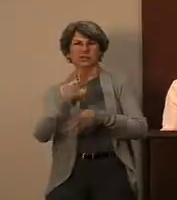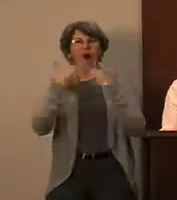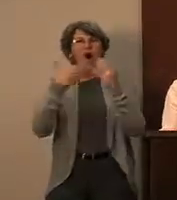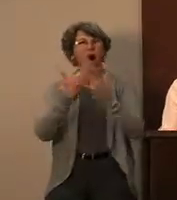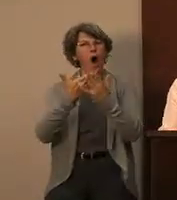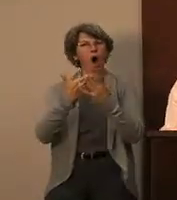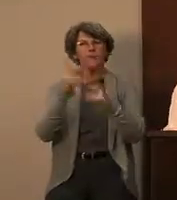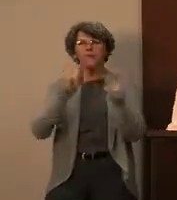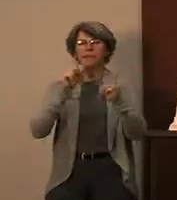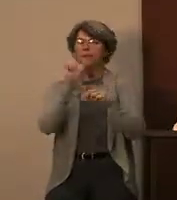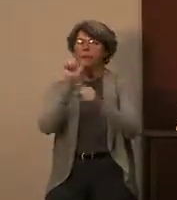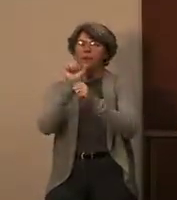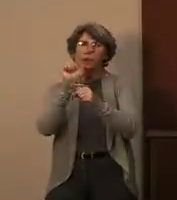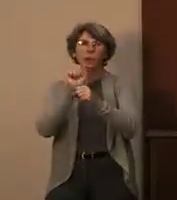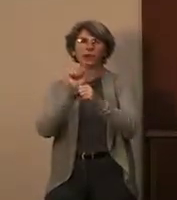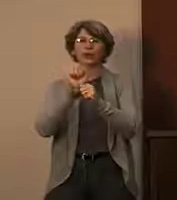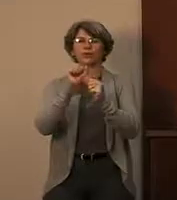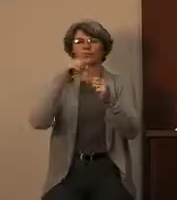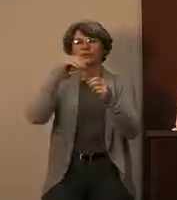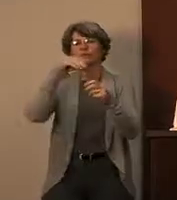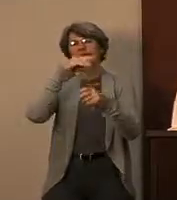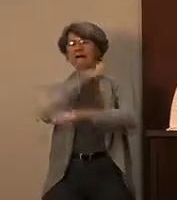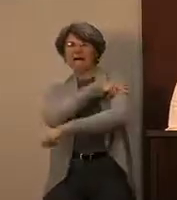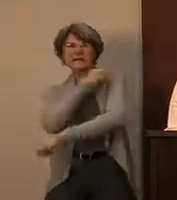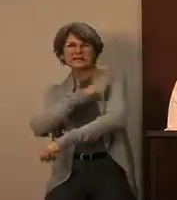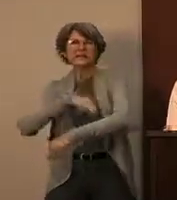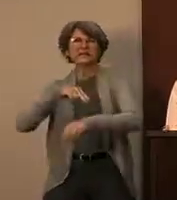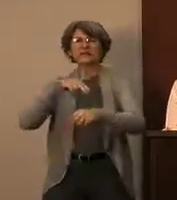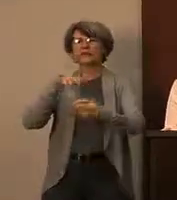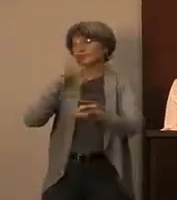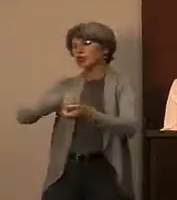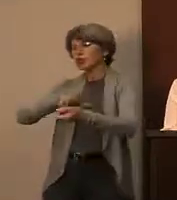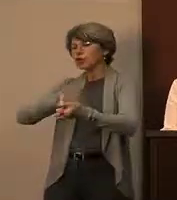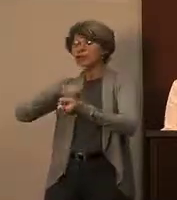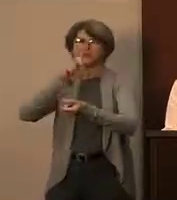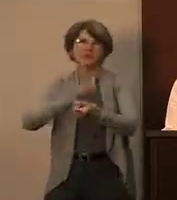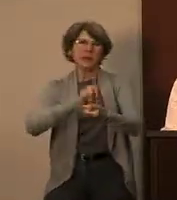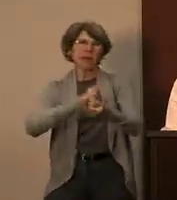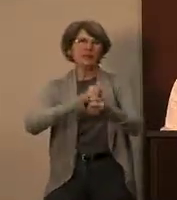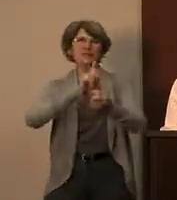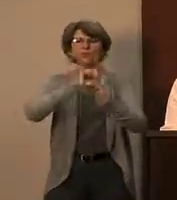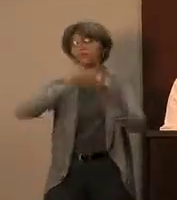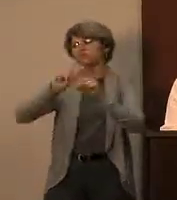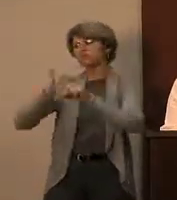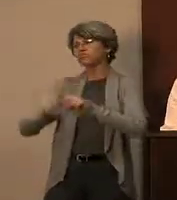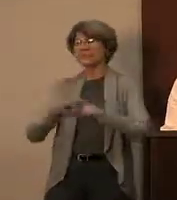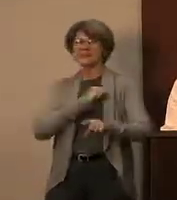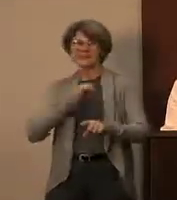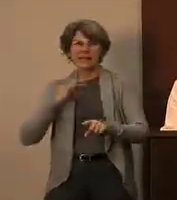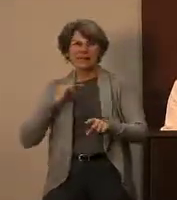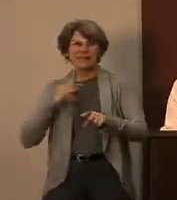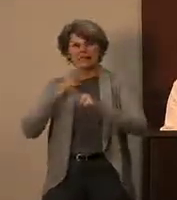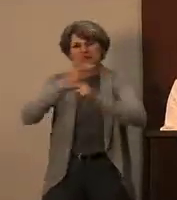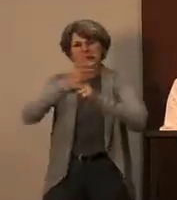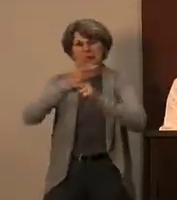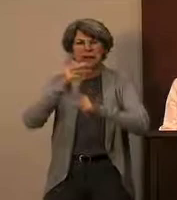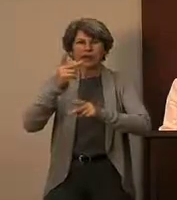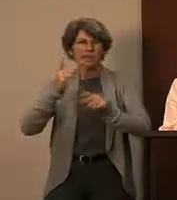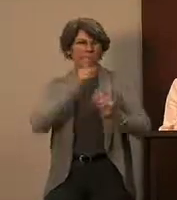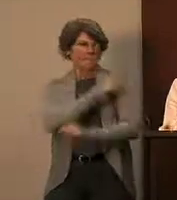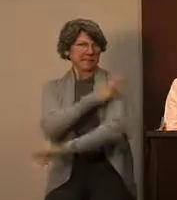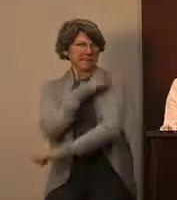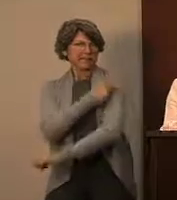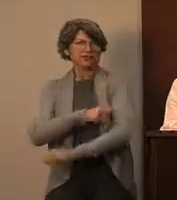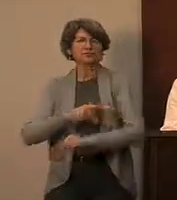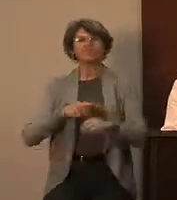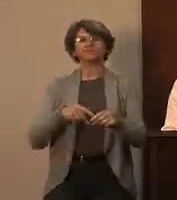in all nursing, medical schools, programs for patient care technicians, and